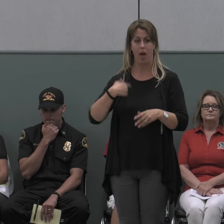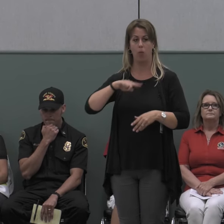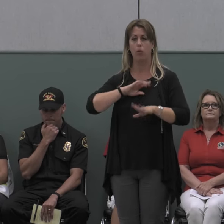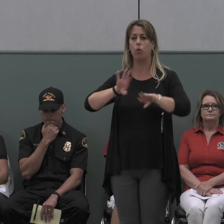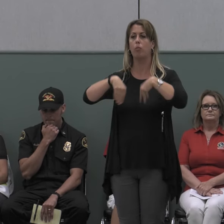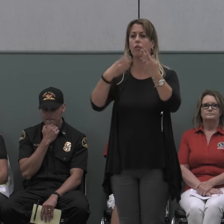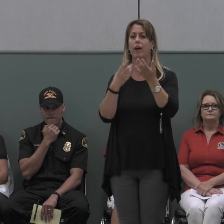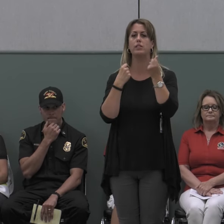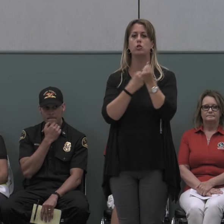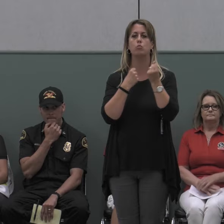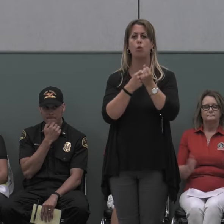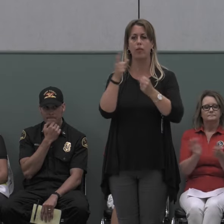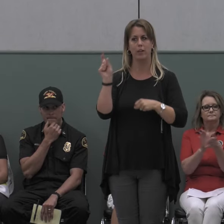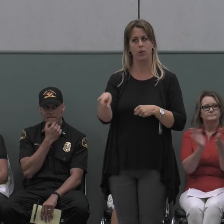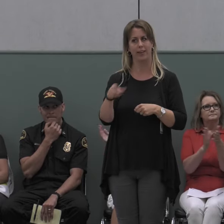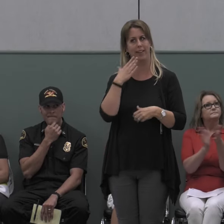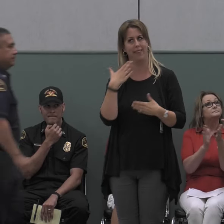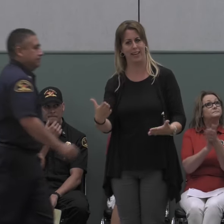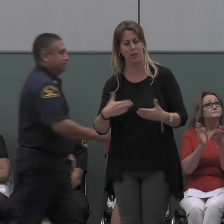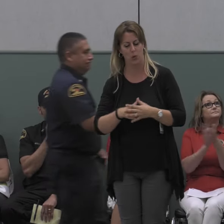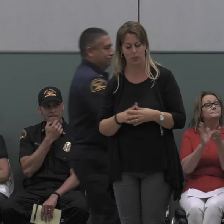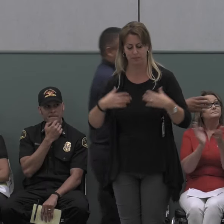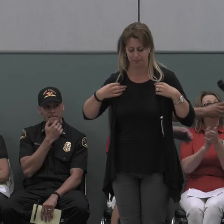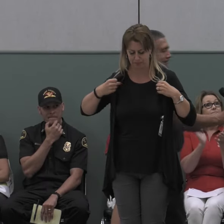need. Thank you.